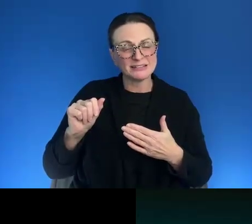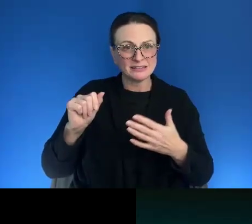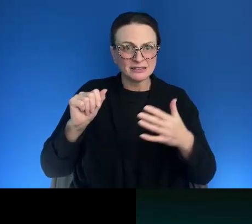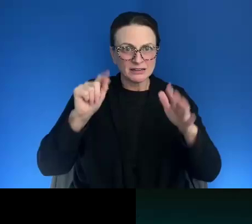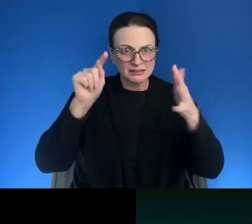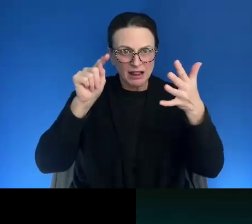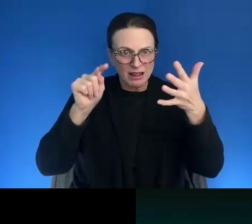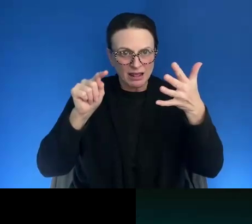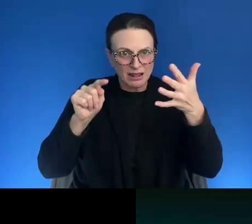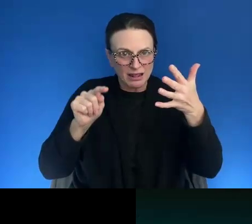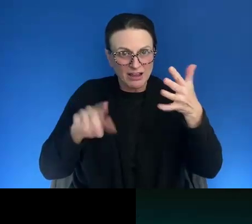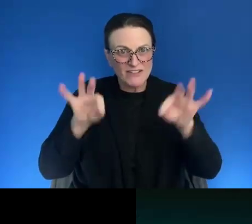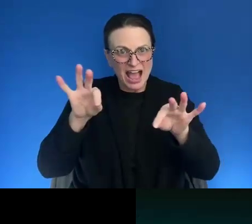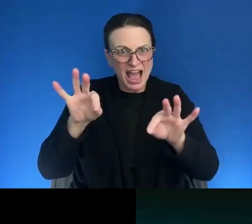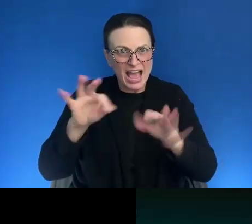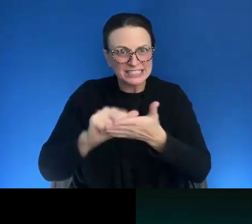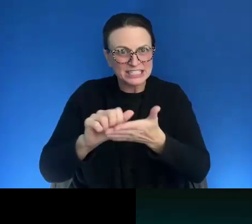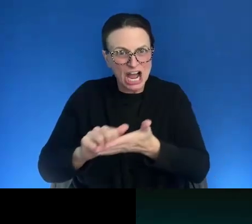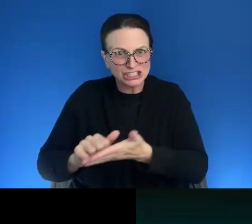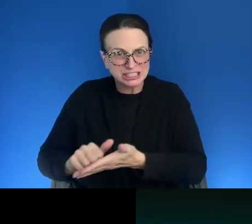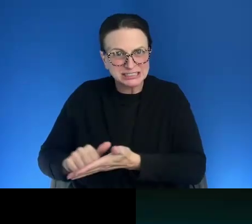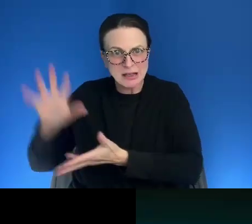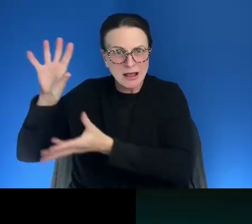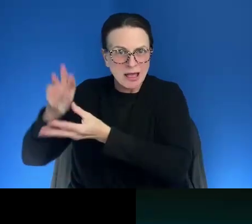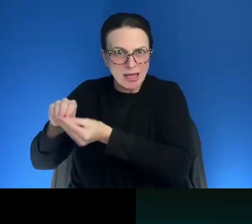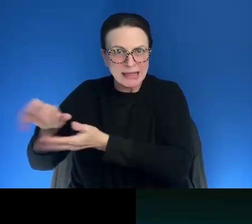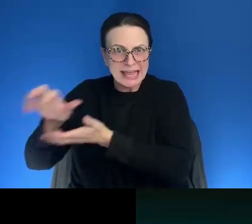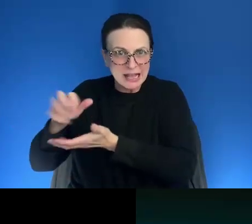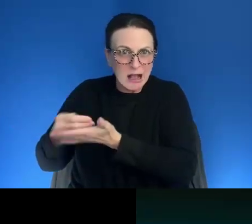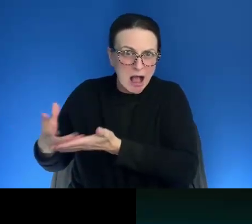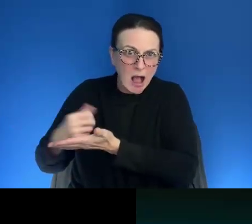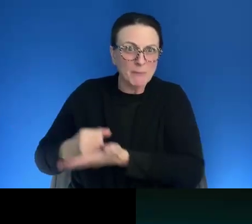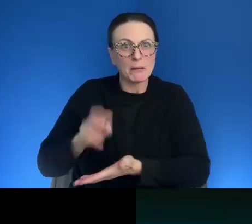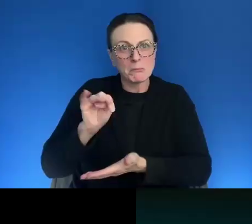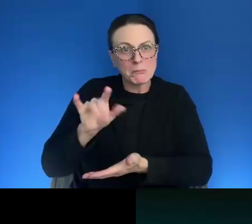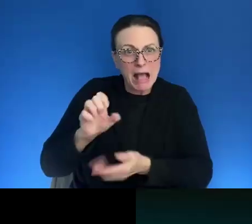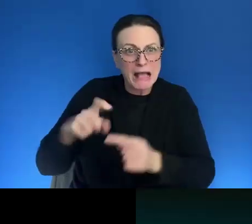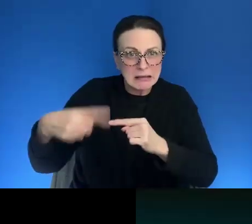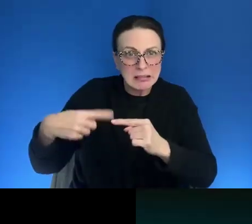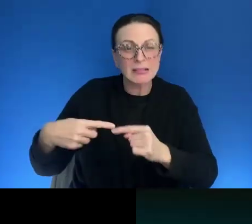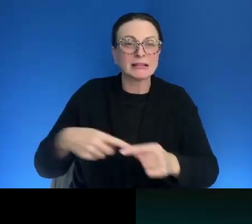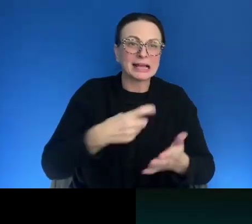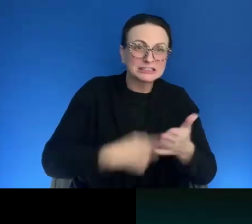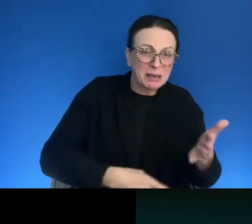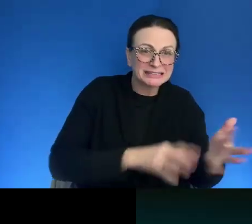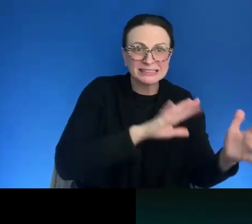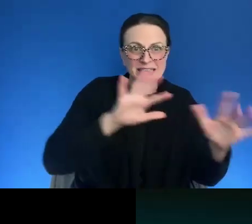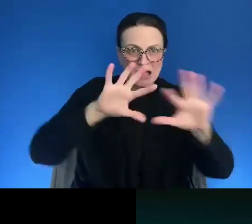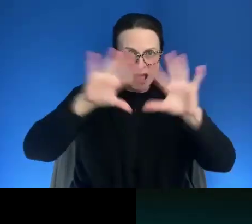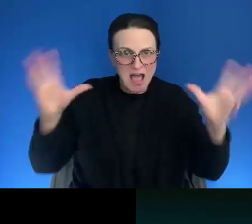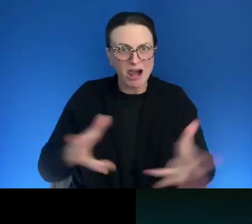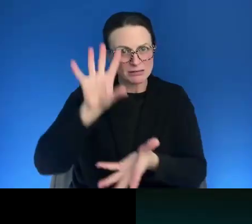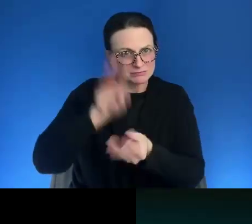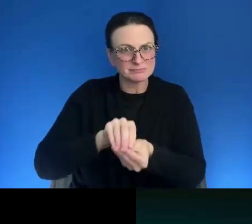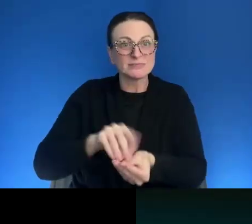those deductions for you, take in your income and expenses, your mileage that you've driven for your business, and then do